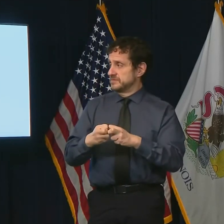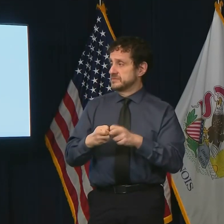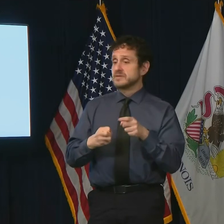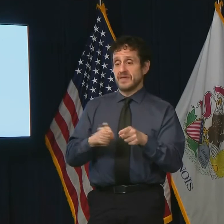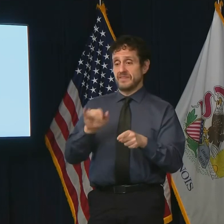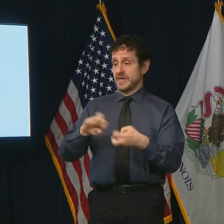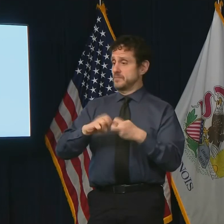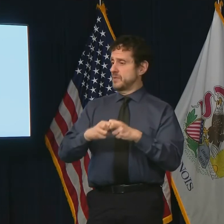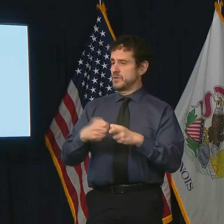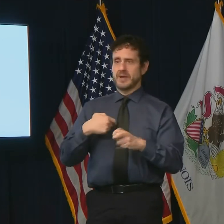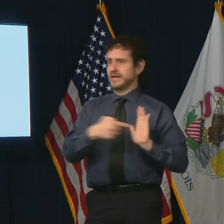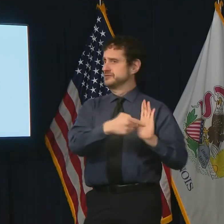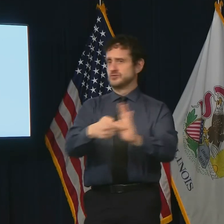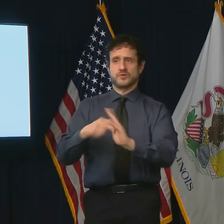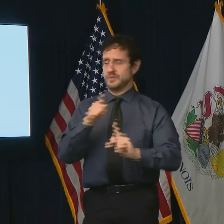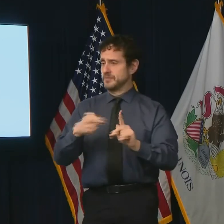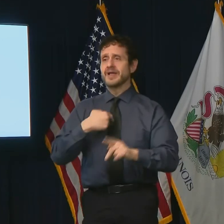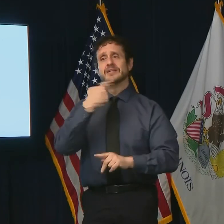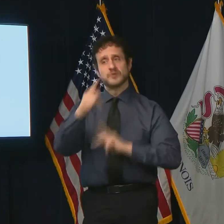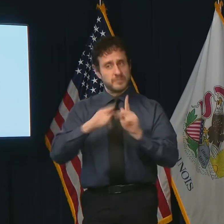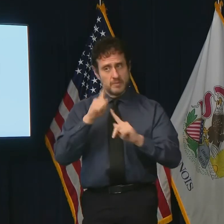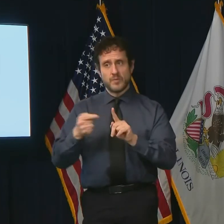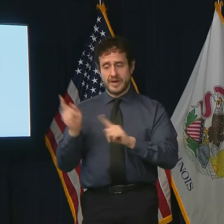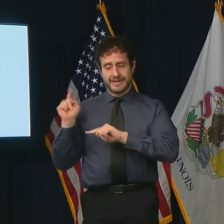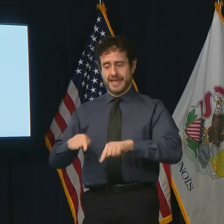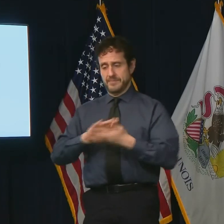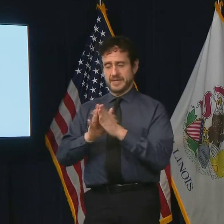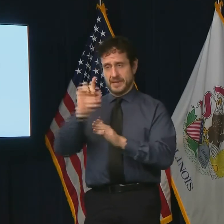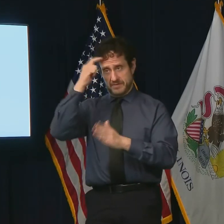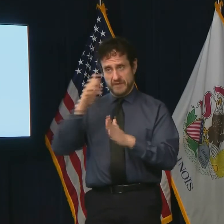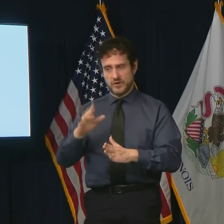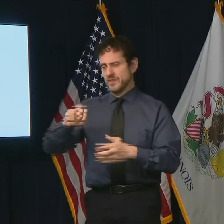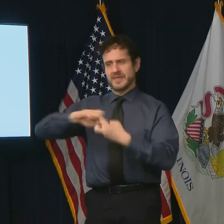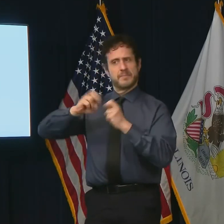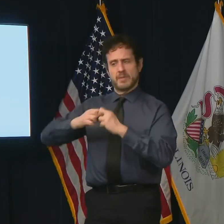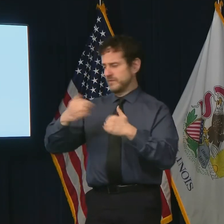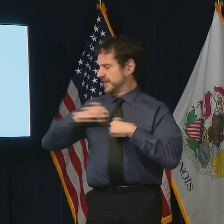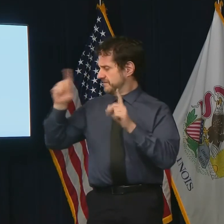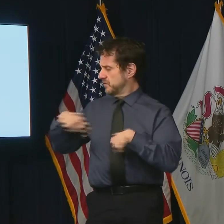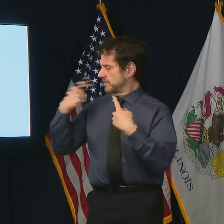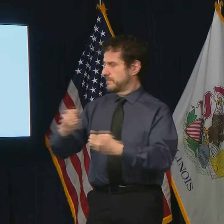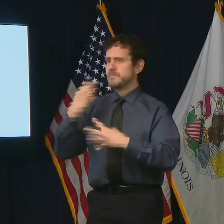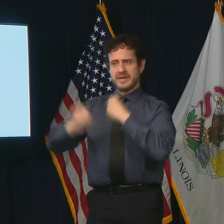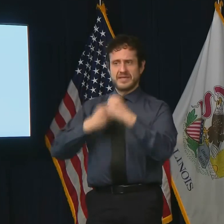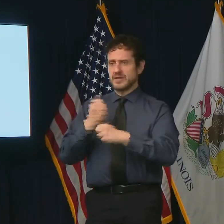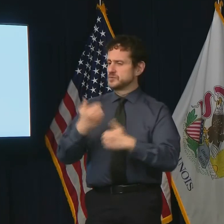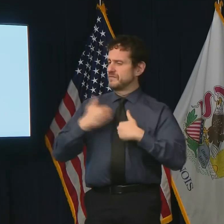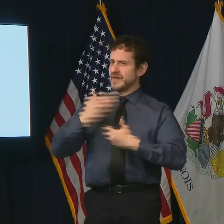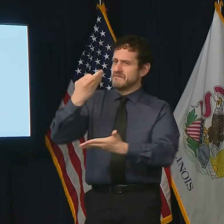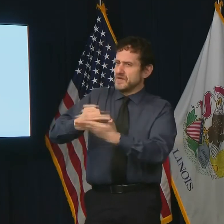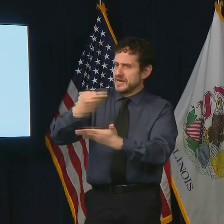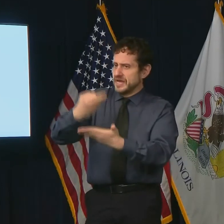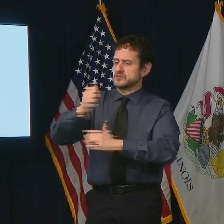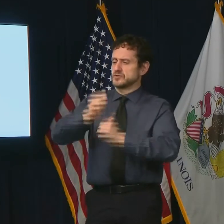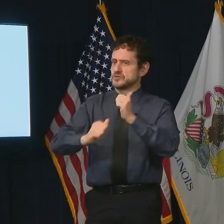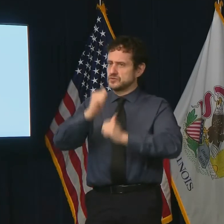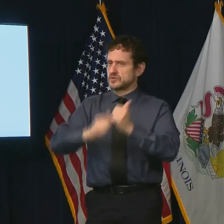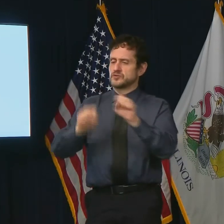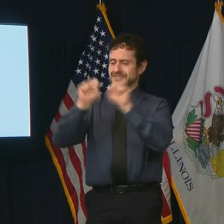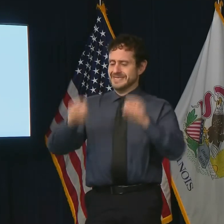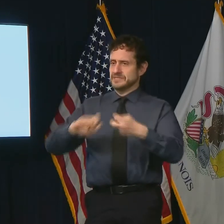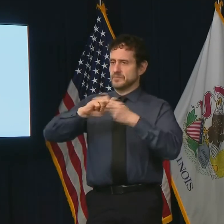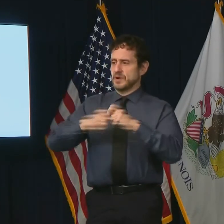made sure was exposed to everybody when I came into office. Problem that's existed for decades in the state. And now that